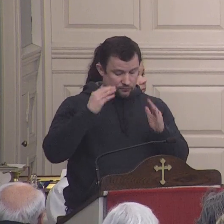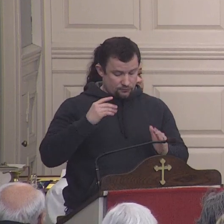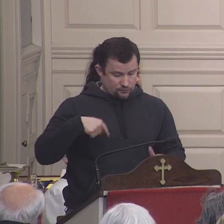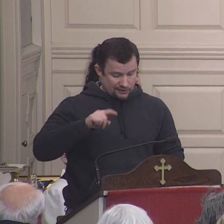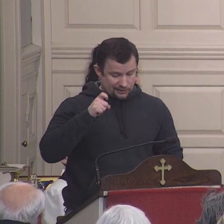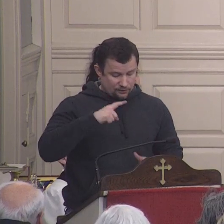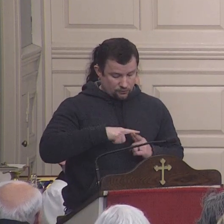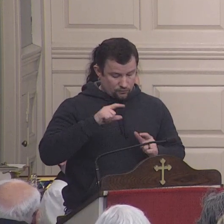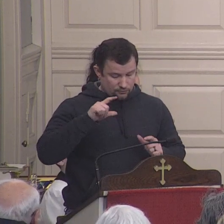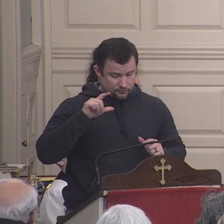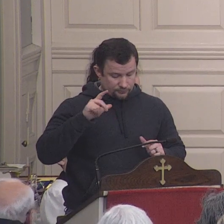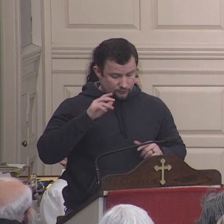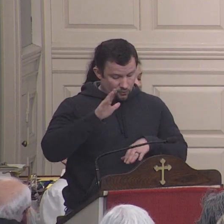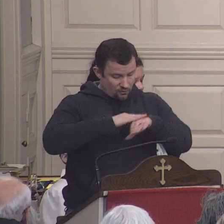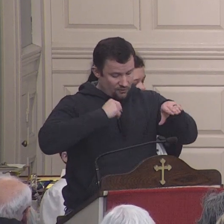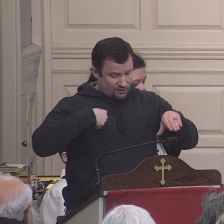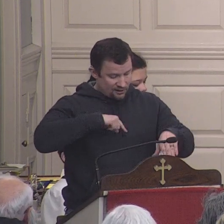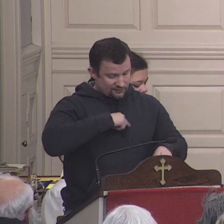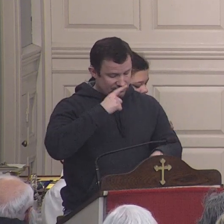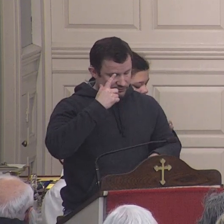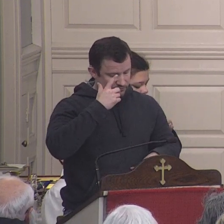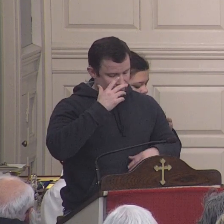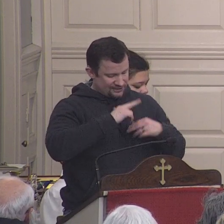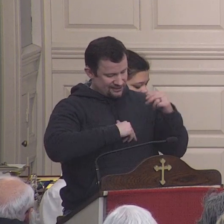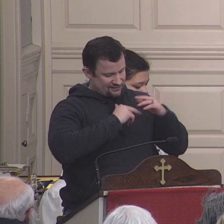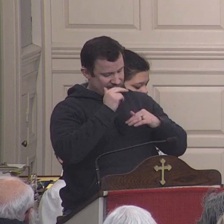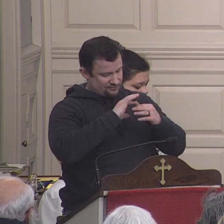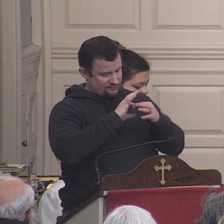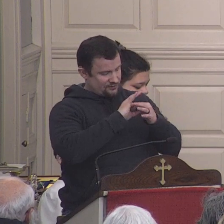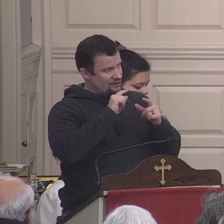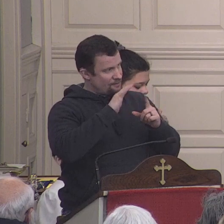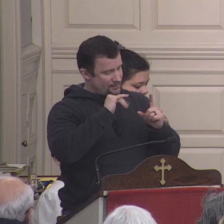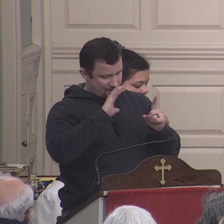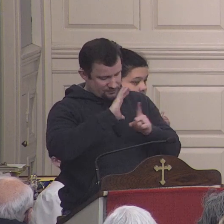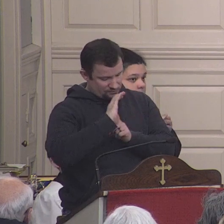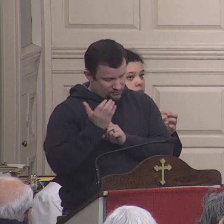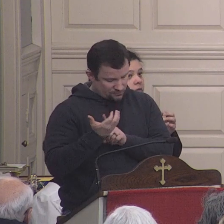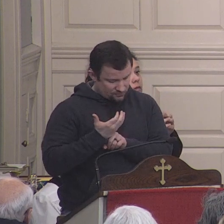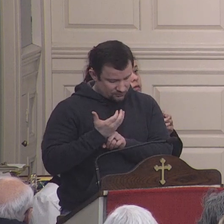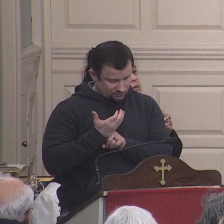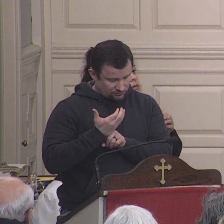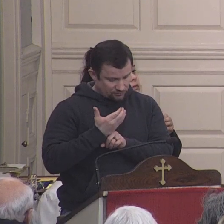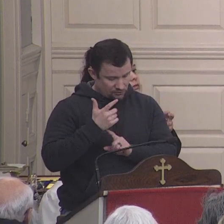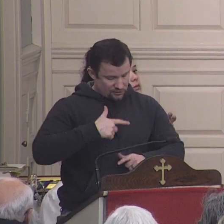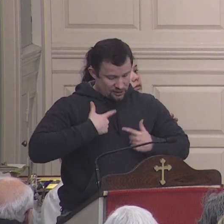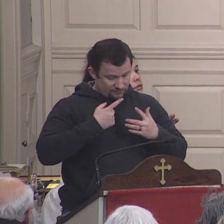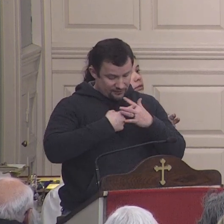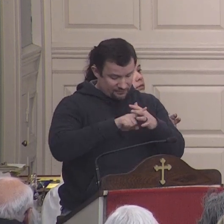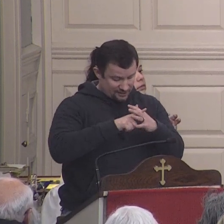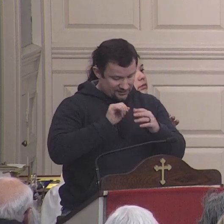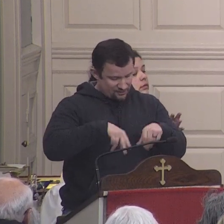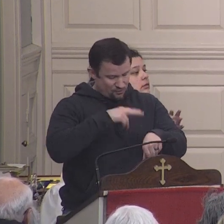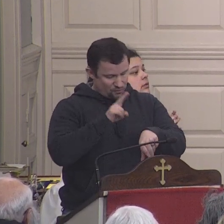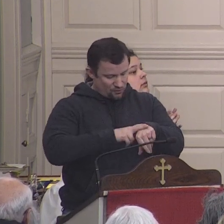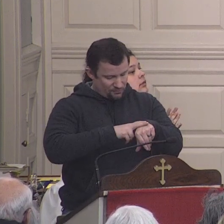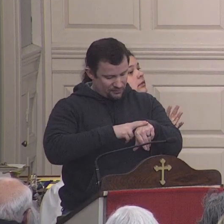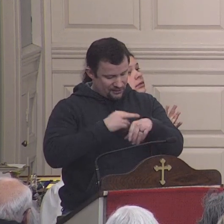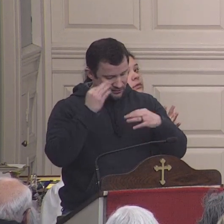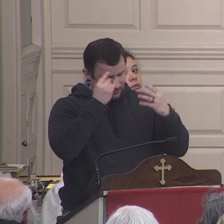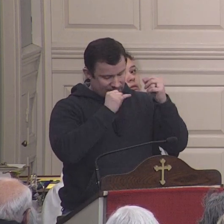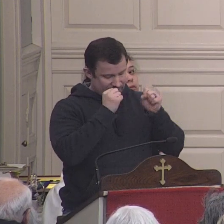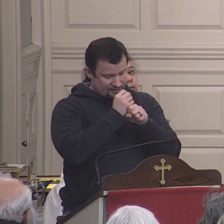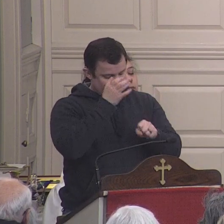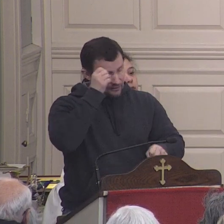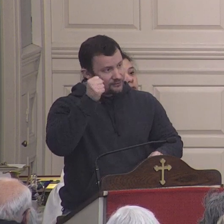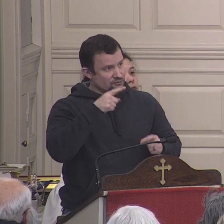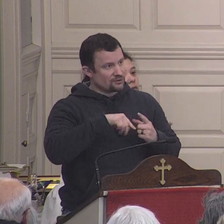For political leaders, that they heed the calling of God to build a culture of life, beginning with the natural conception